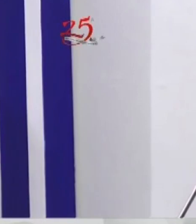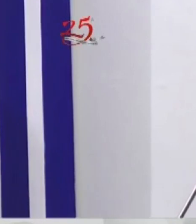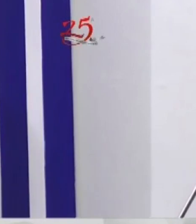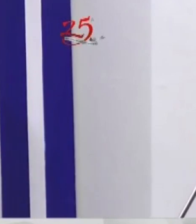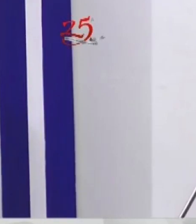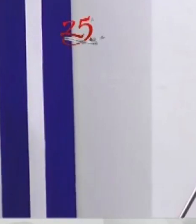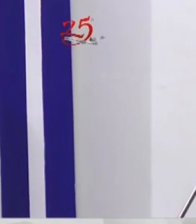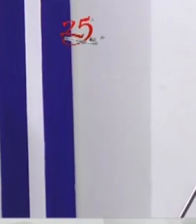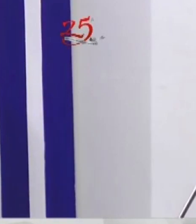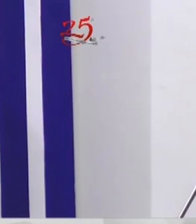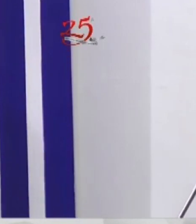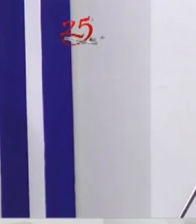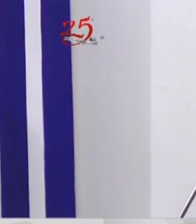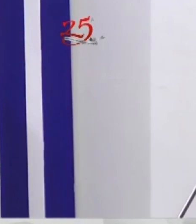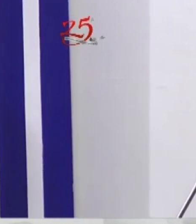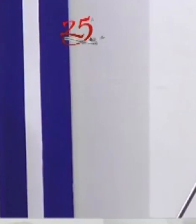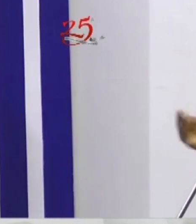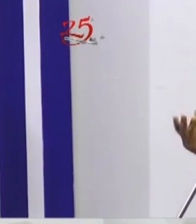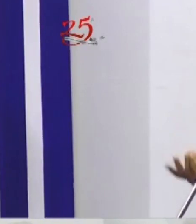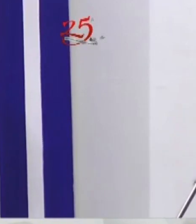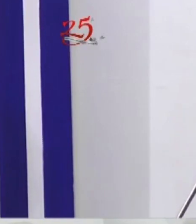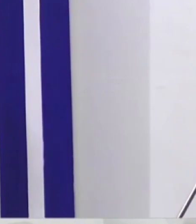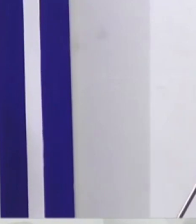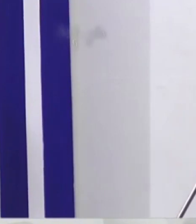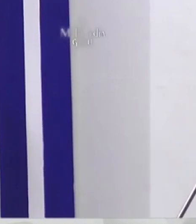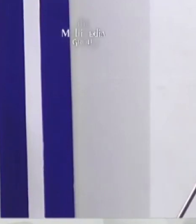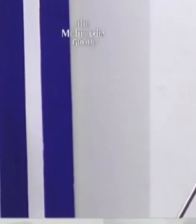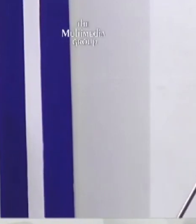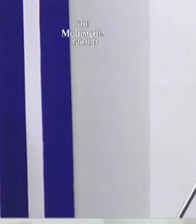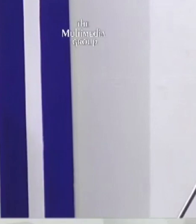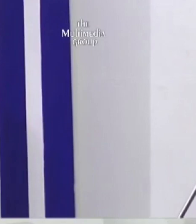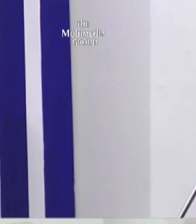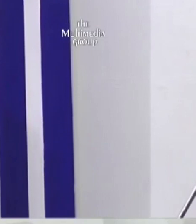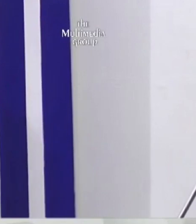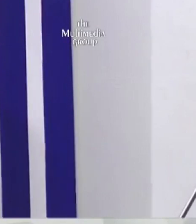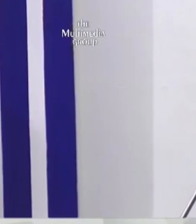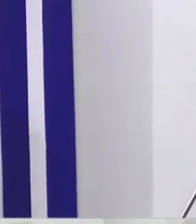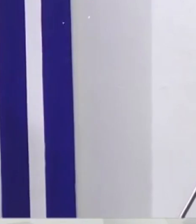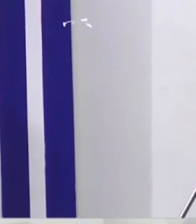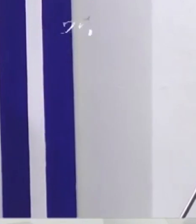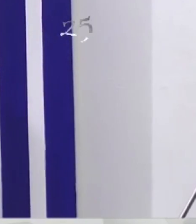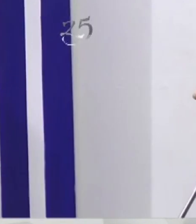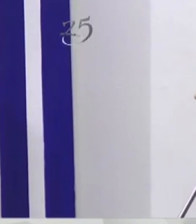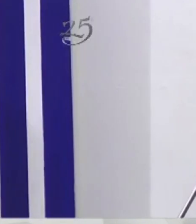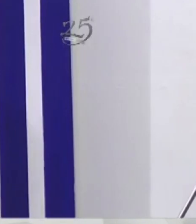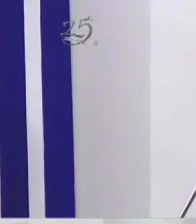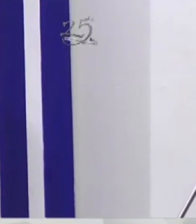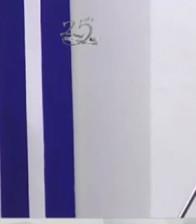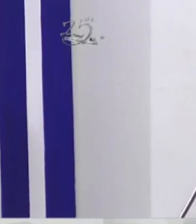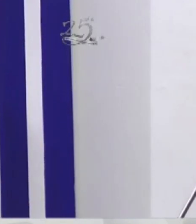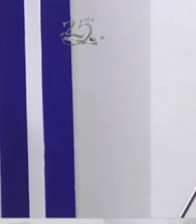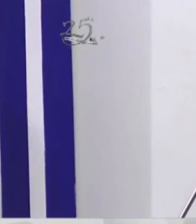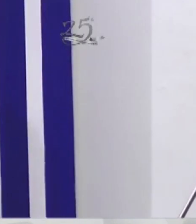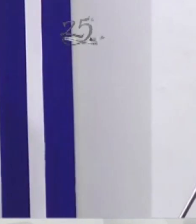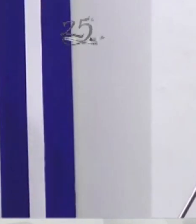laboratories to be procured. Yeah. Cartridges that will be used in their laboratories? No, in the gene expert